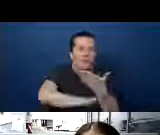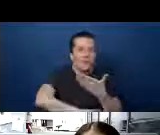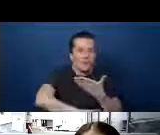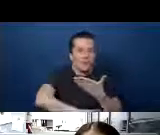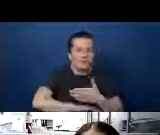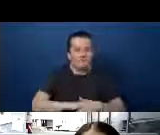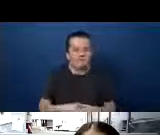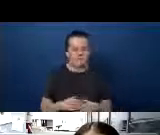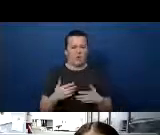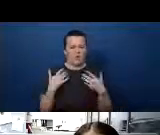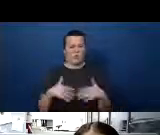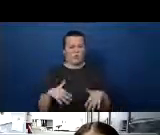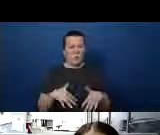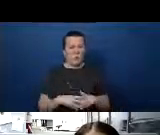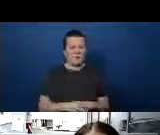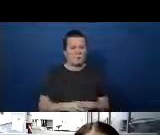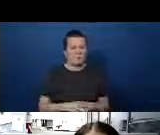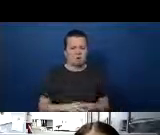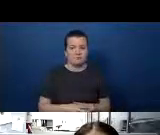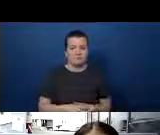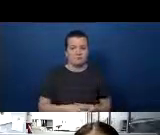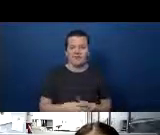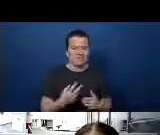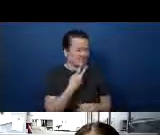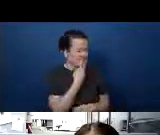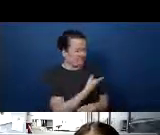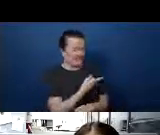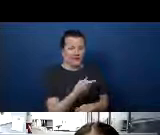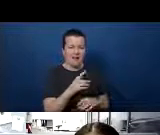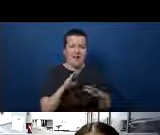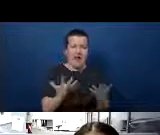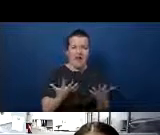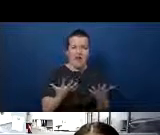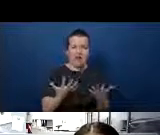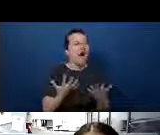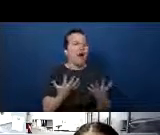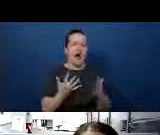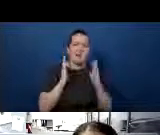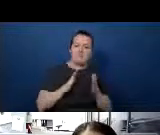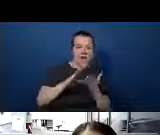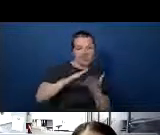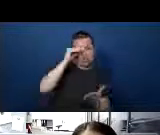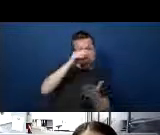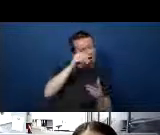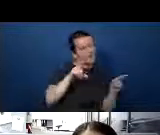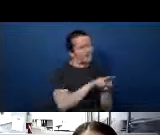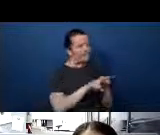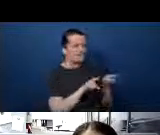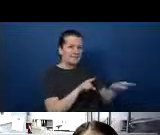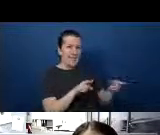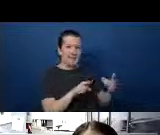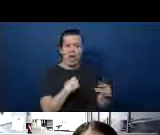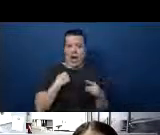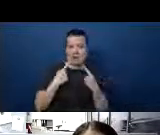in which atypical bodies and mind and their unique ways of learning and living are deeply stigmatized